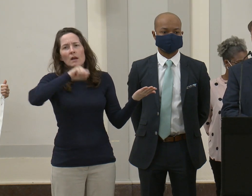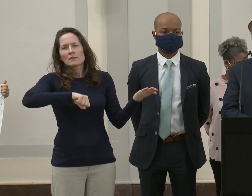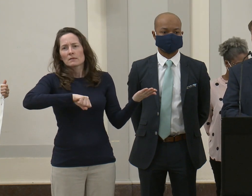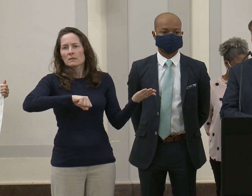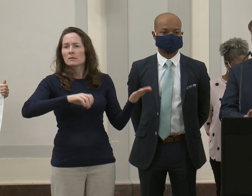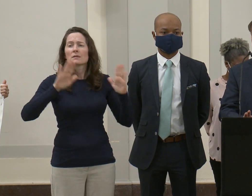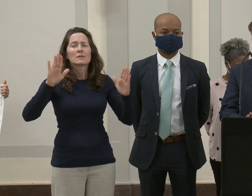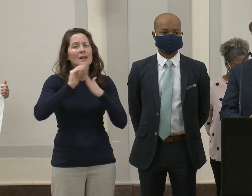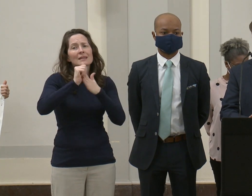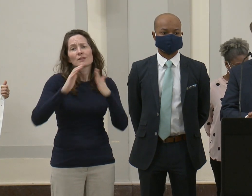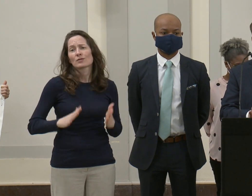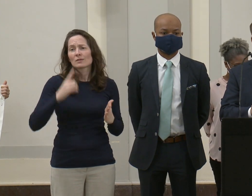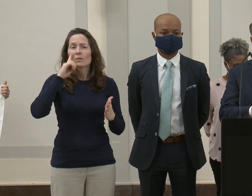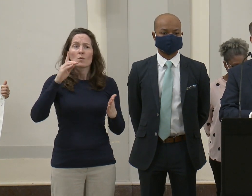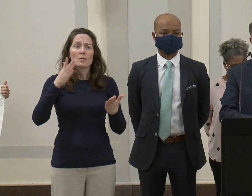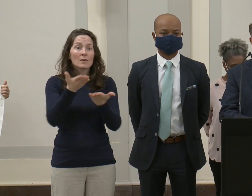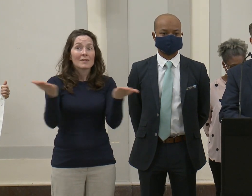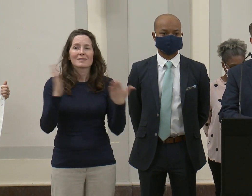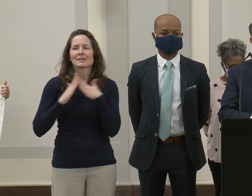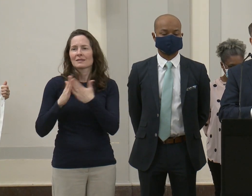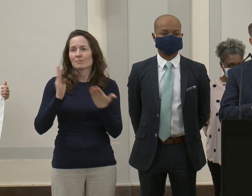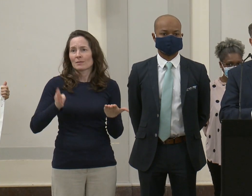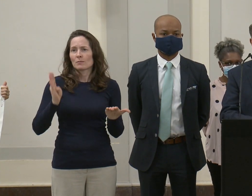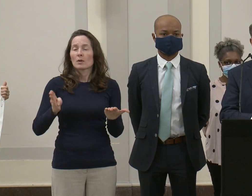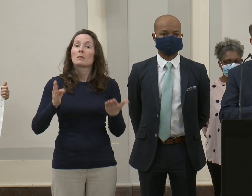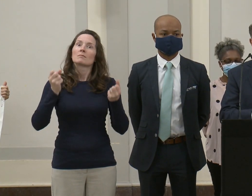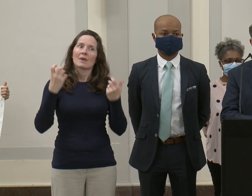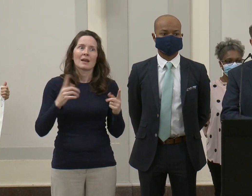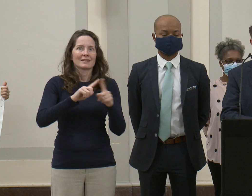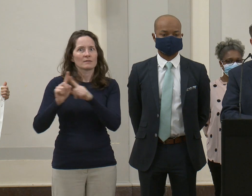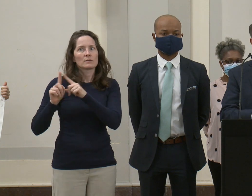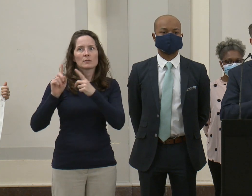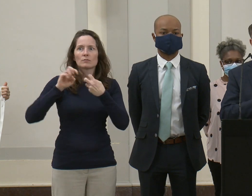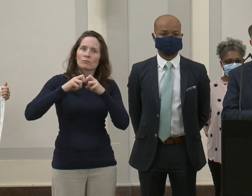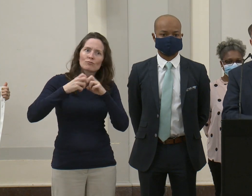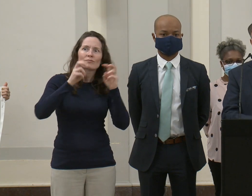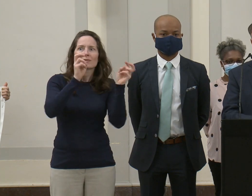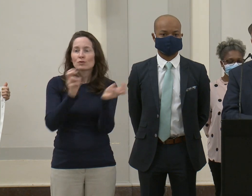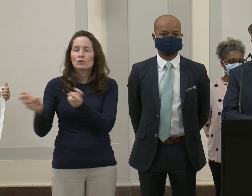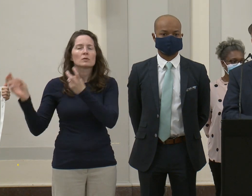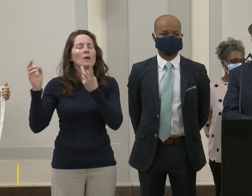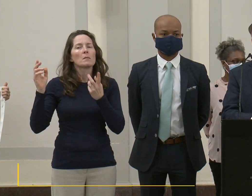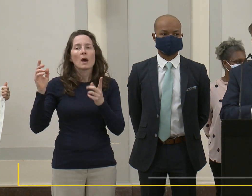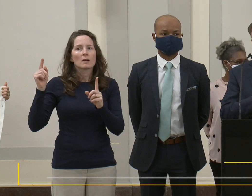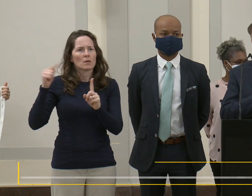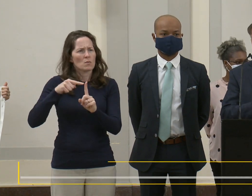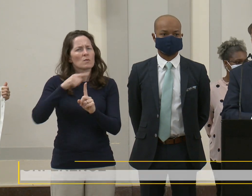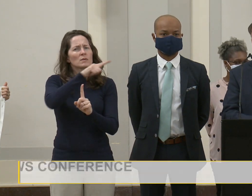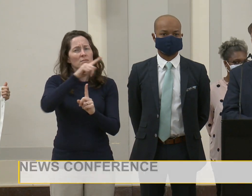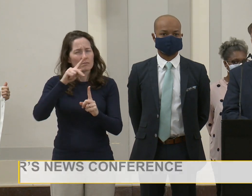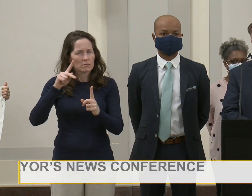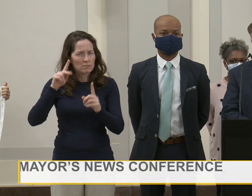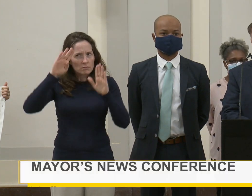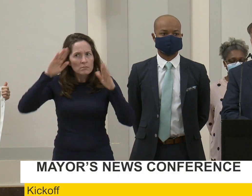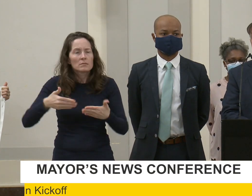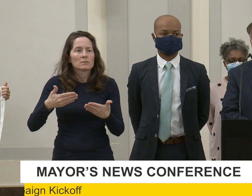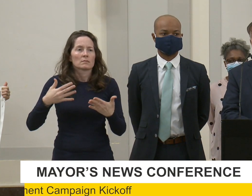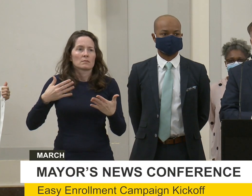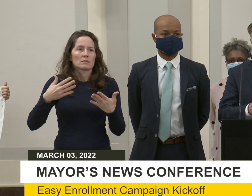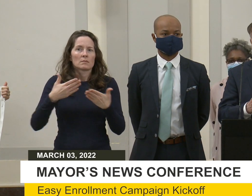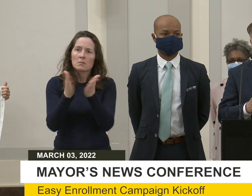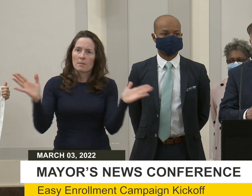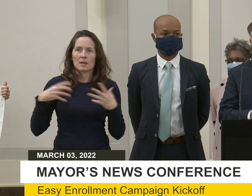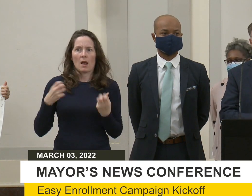of Baltimore on many issues, but I know particularly on public health. He believes in public health. He makes public health